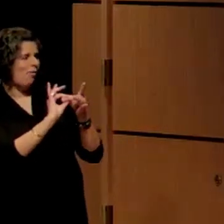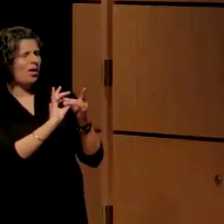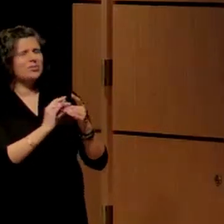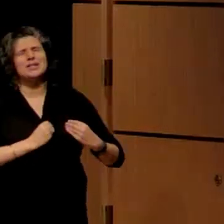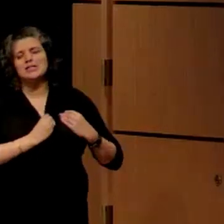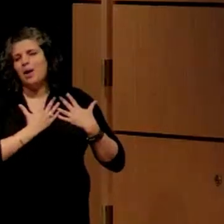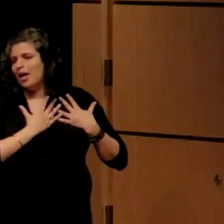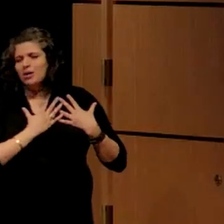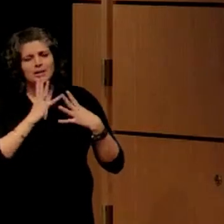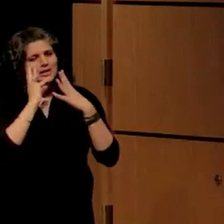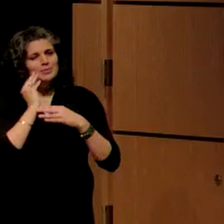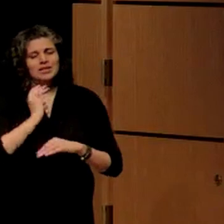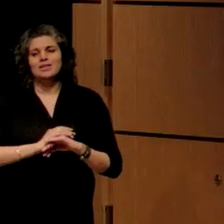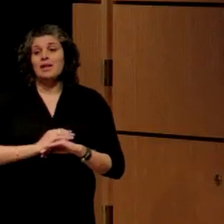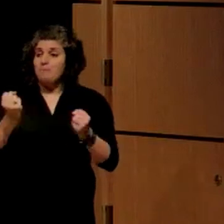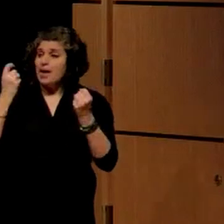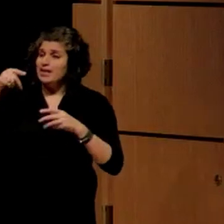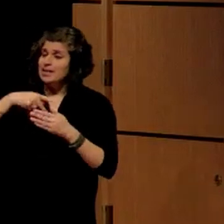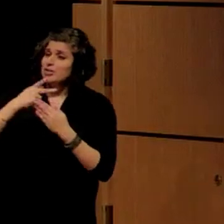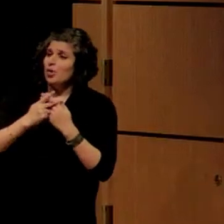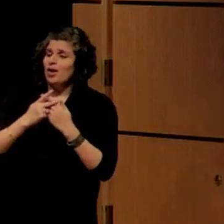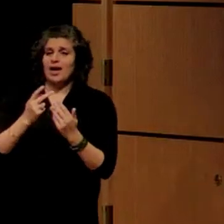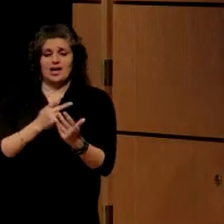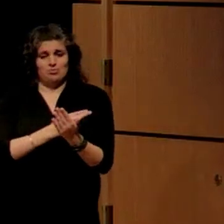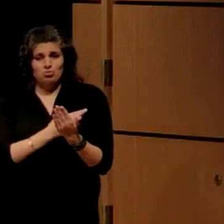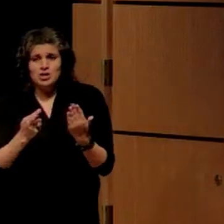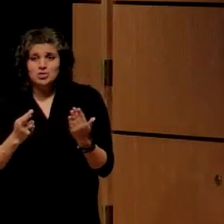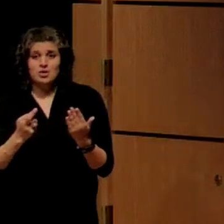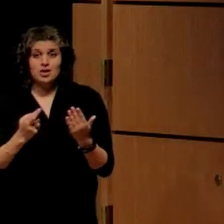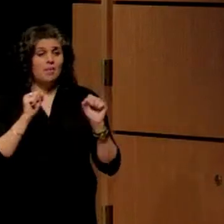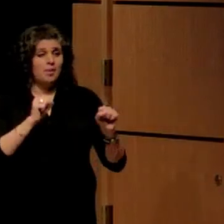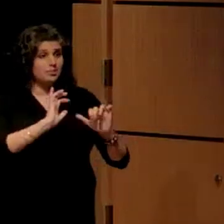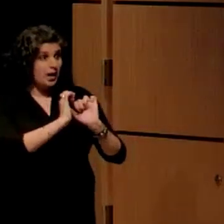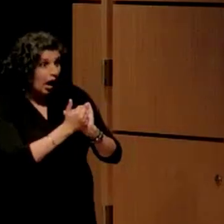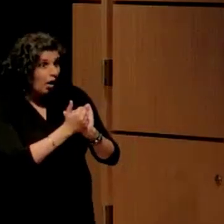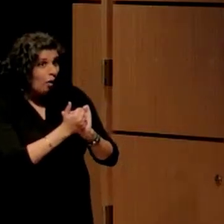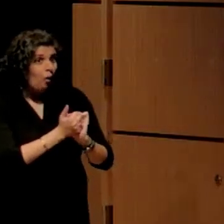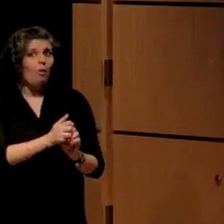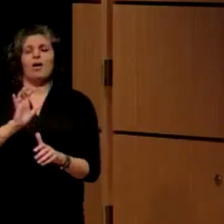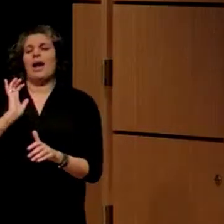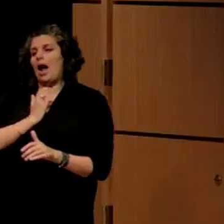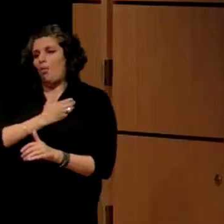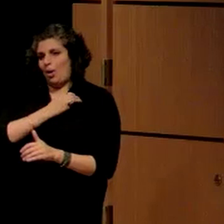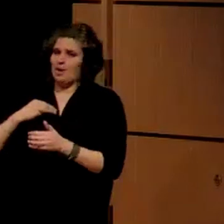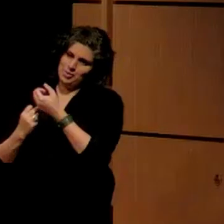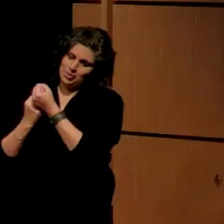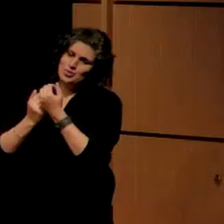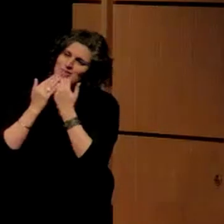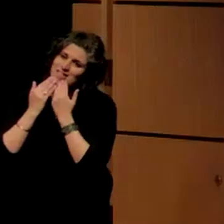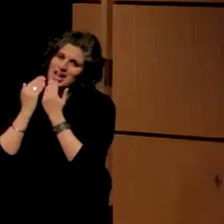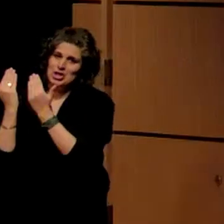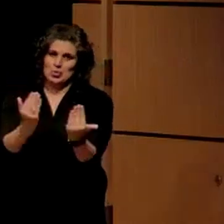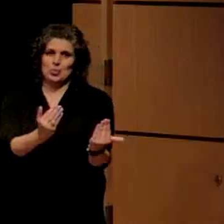experience. Many of these programs and resources are made possible thanks to the support of our members. So thank